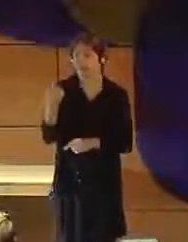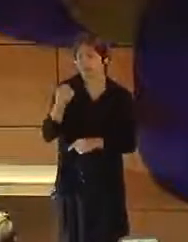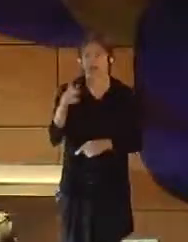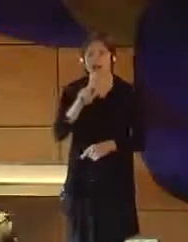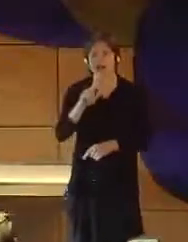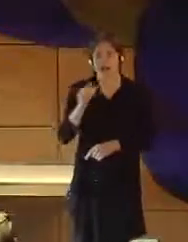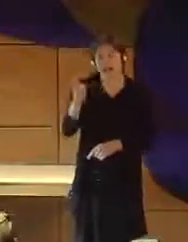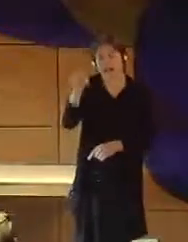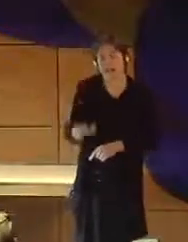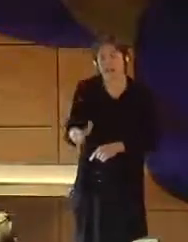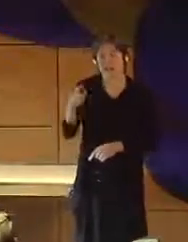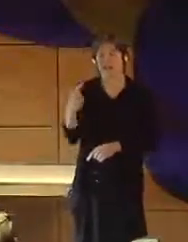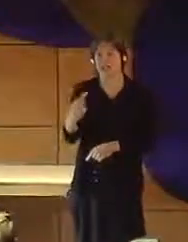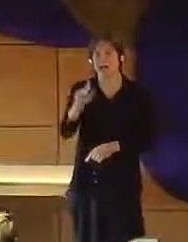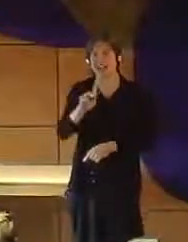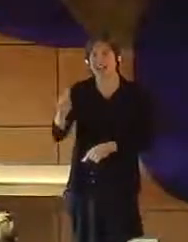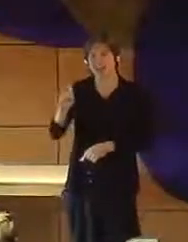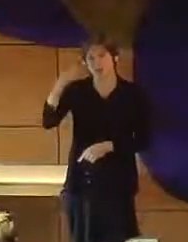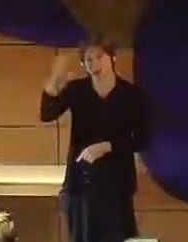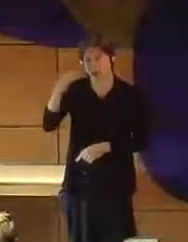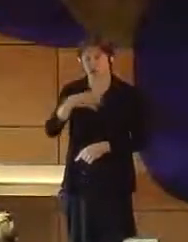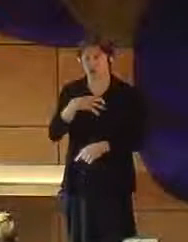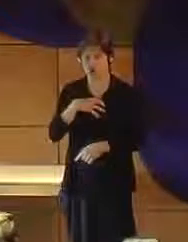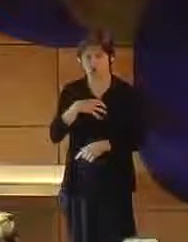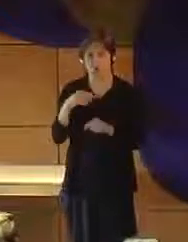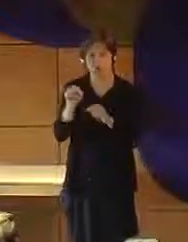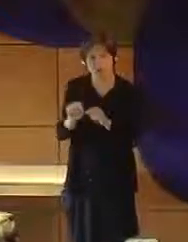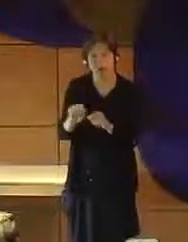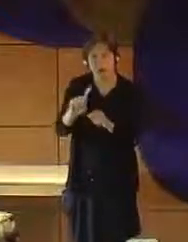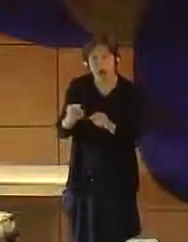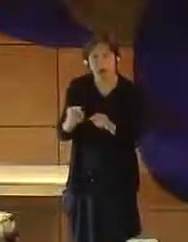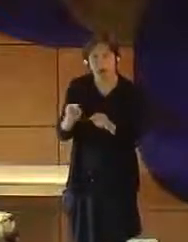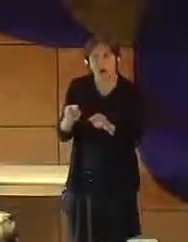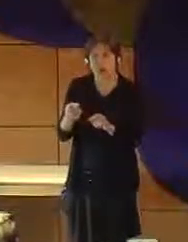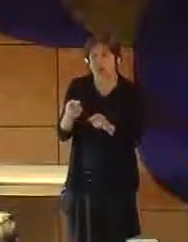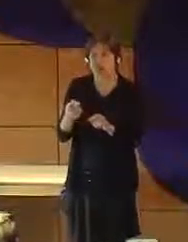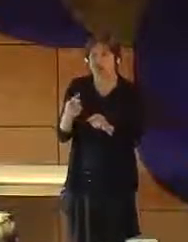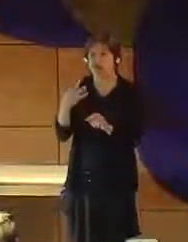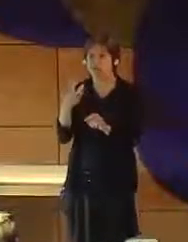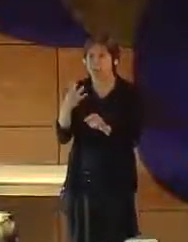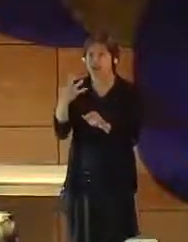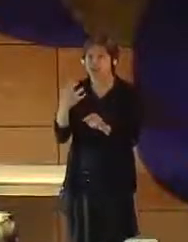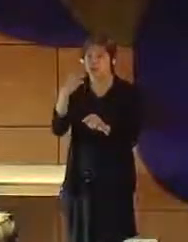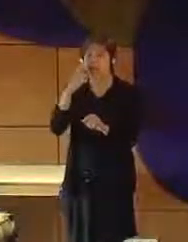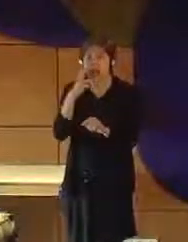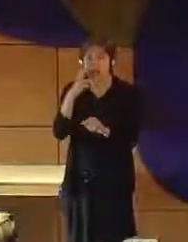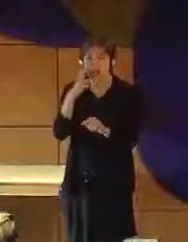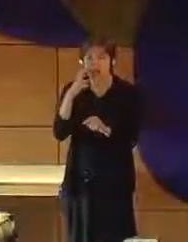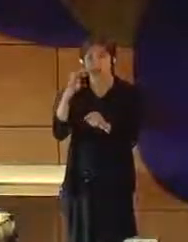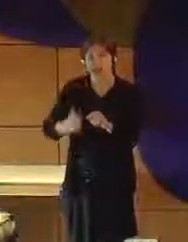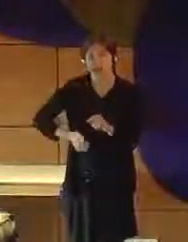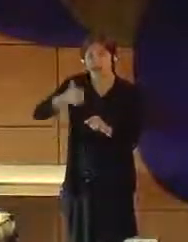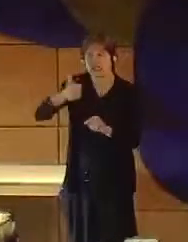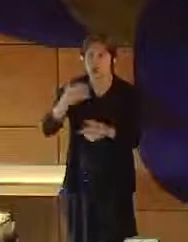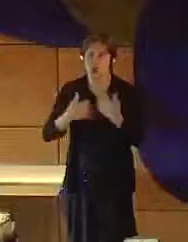therapy, and he was 54. So it's never too late. You know, ideally, nature tells us what